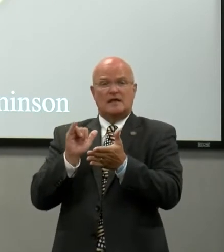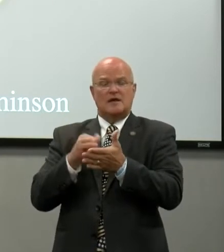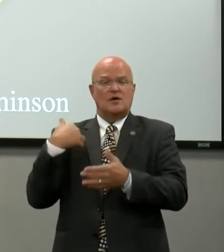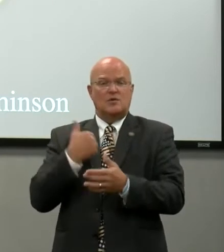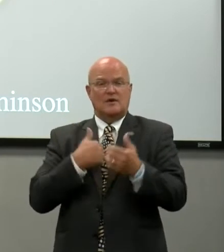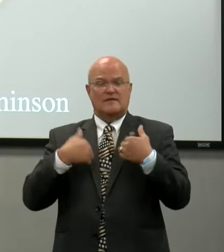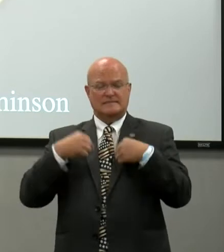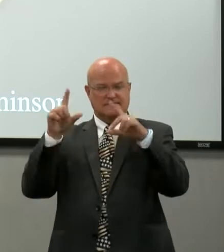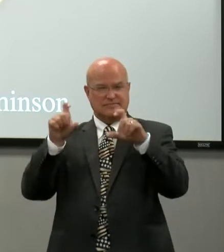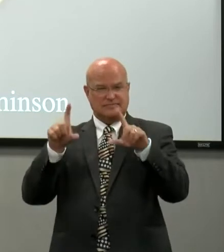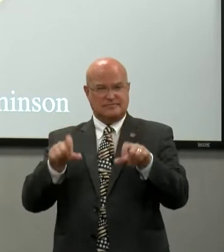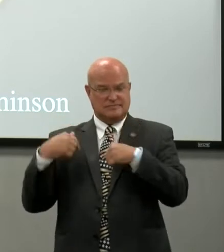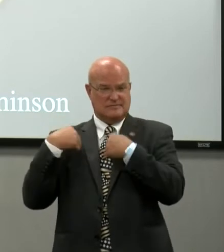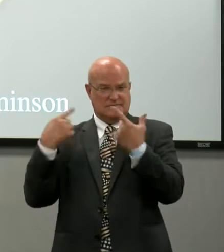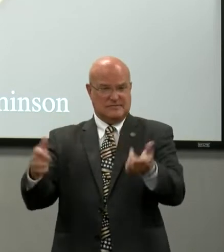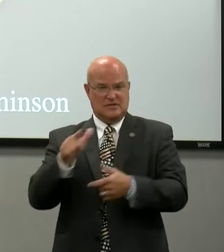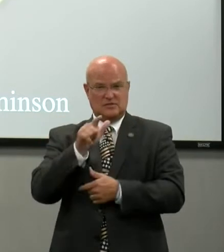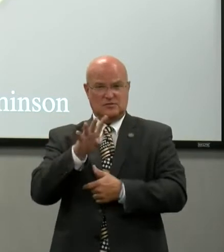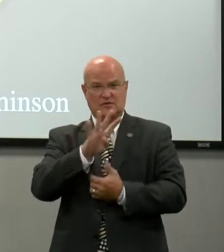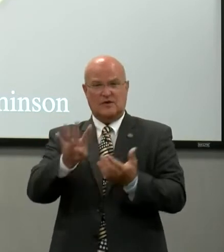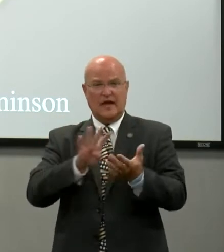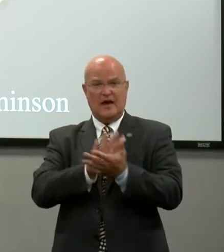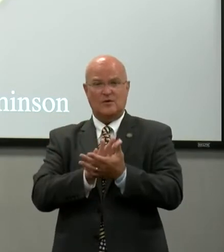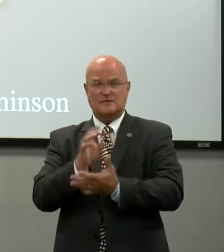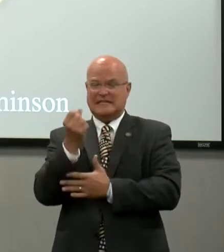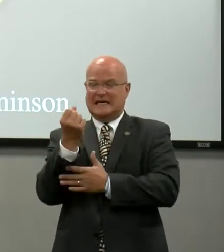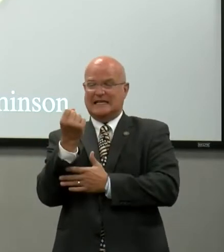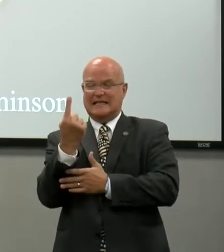we've had testing over the last 24 hours of